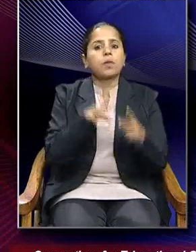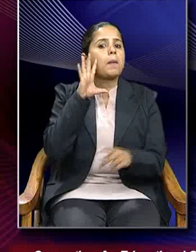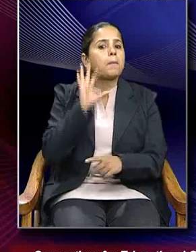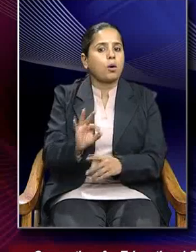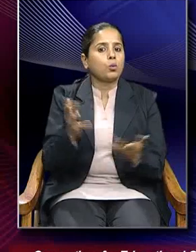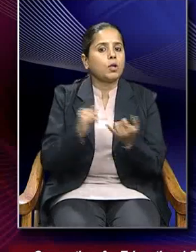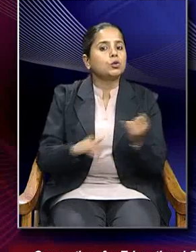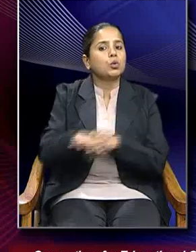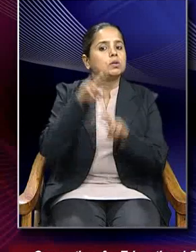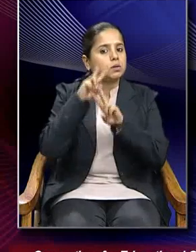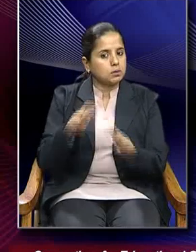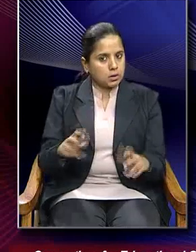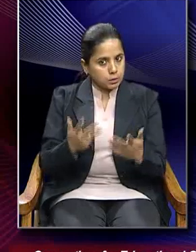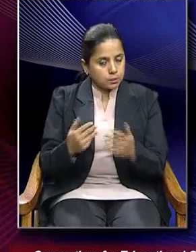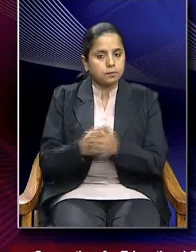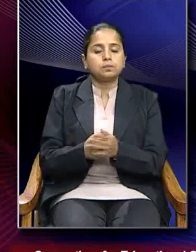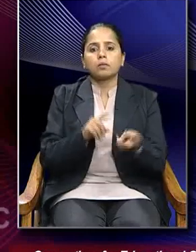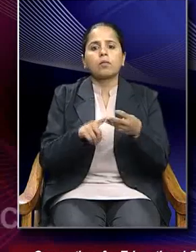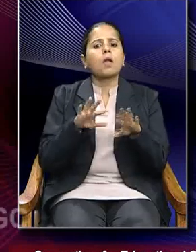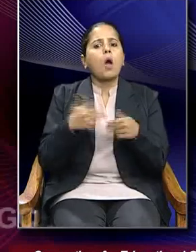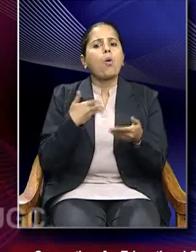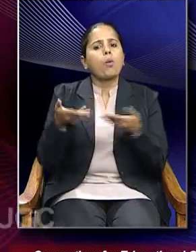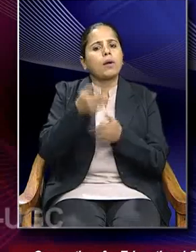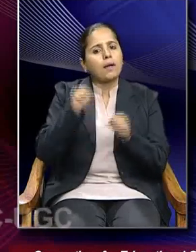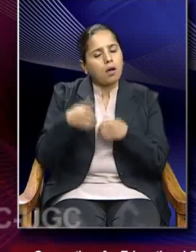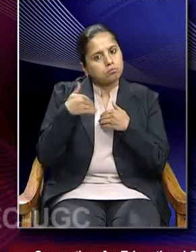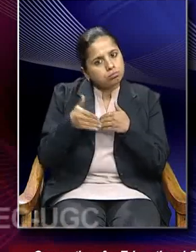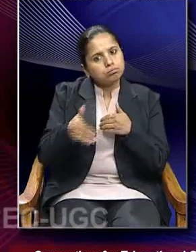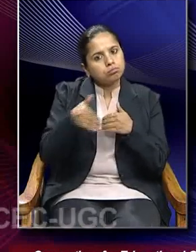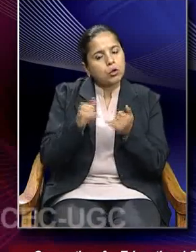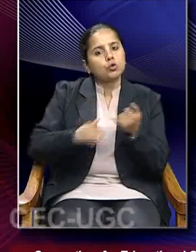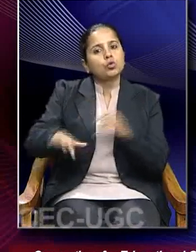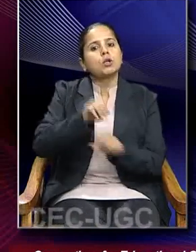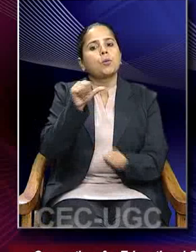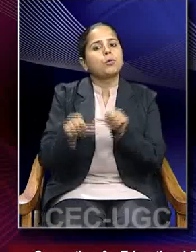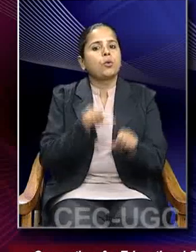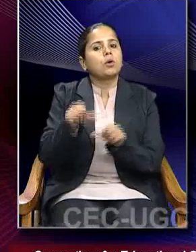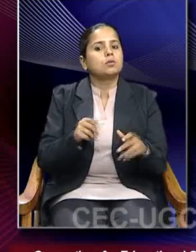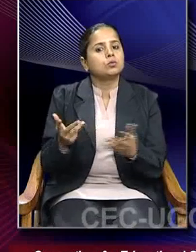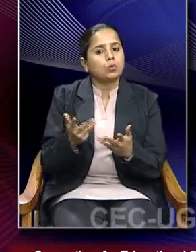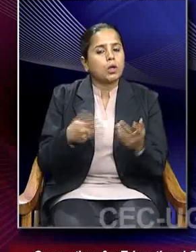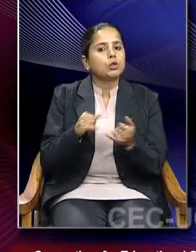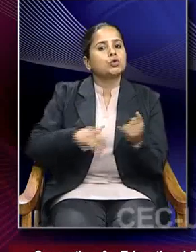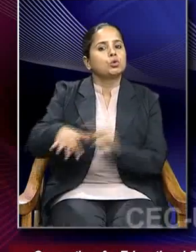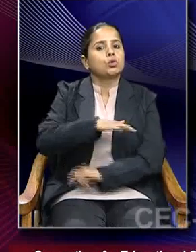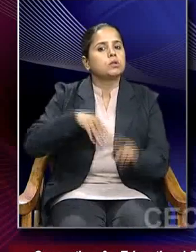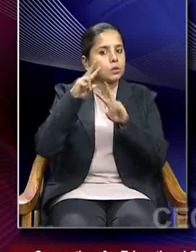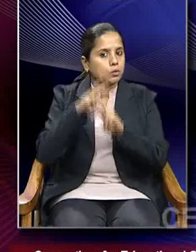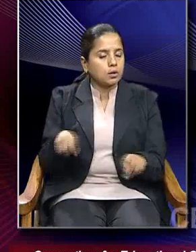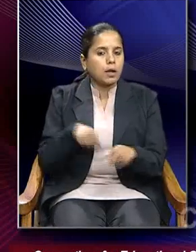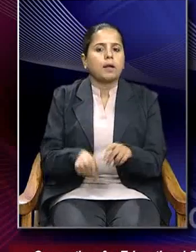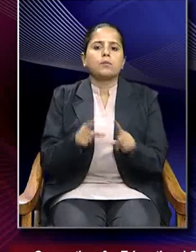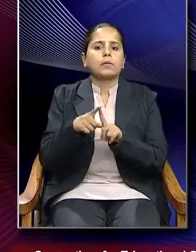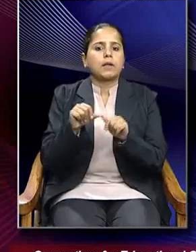of sociological research, how do we carry out the process of sociological research, types of